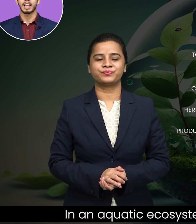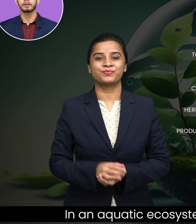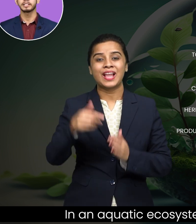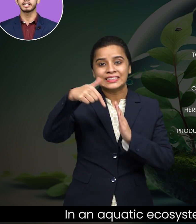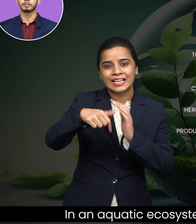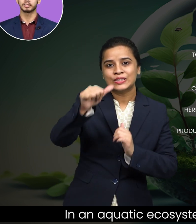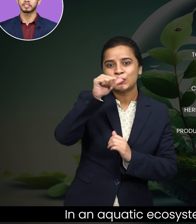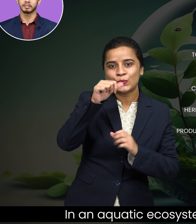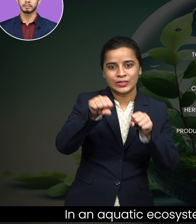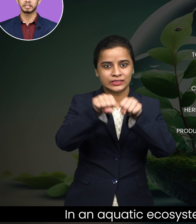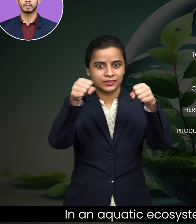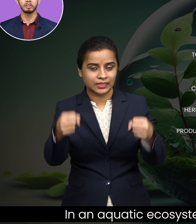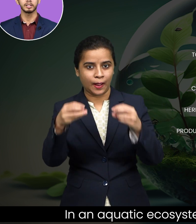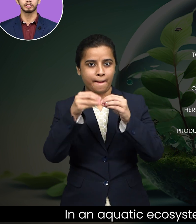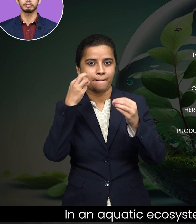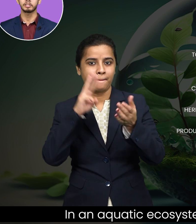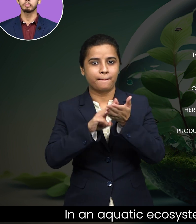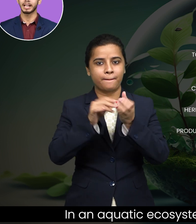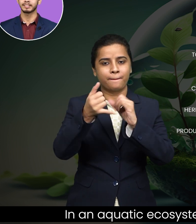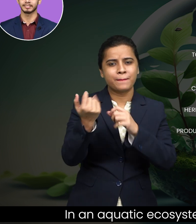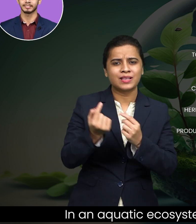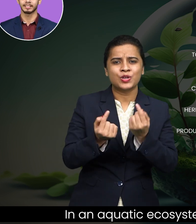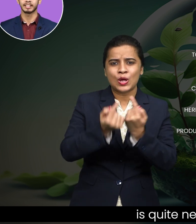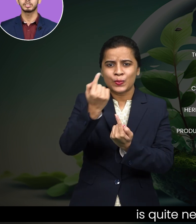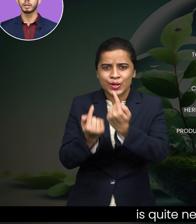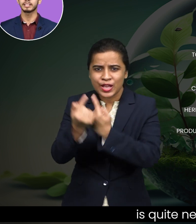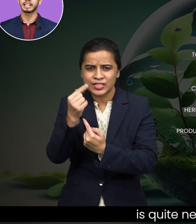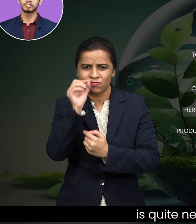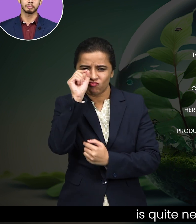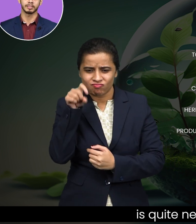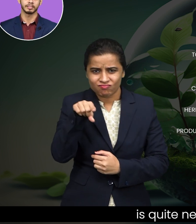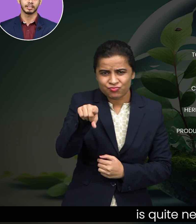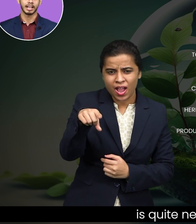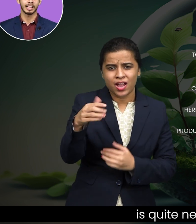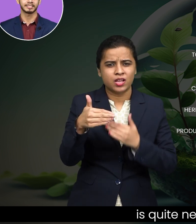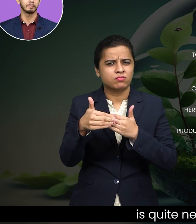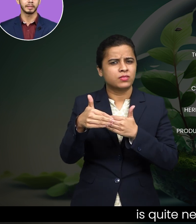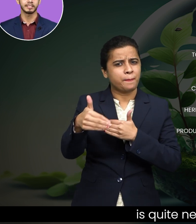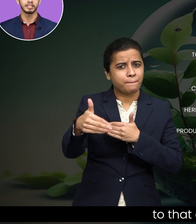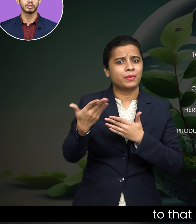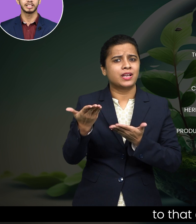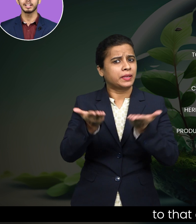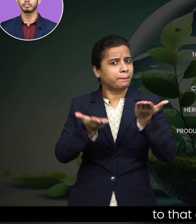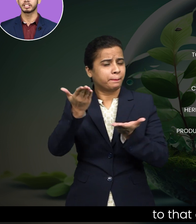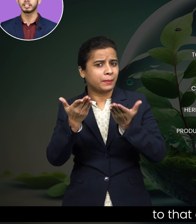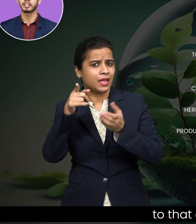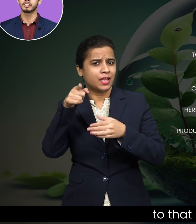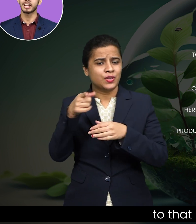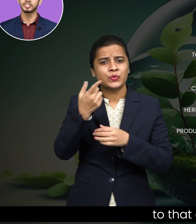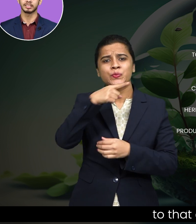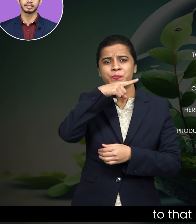In an aquatic ecosystem, the biomass of phytoplankton is quite negligible as compared to that of